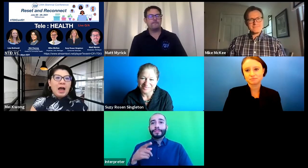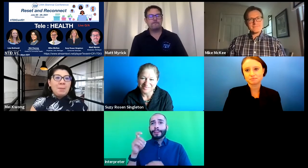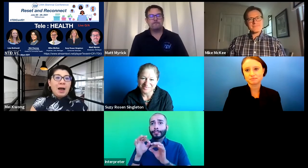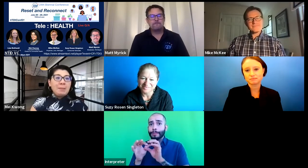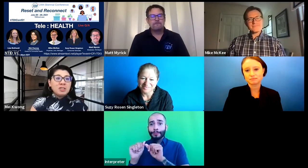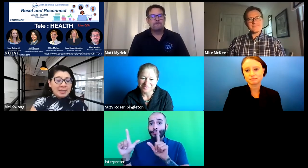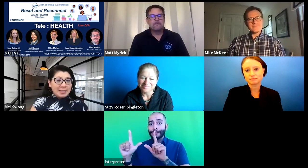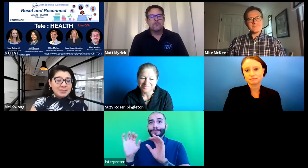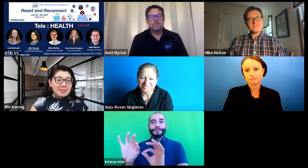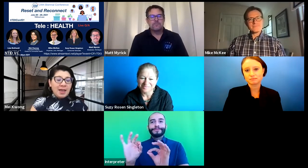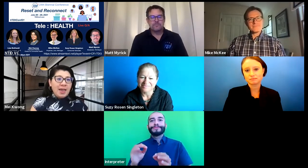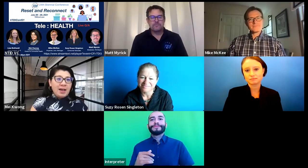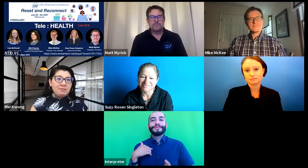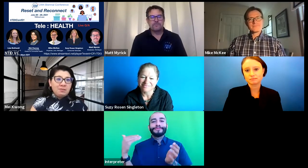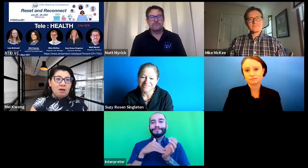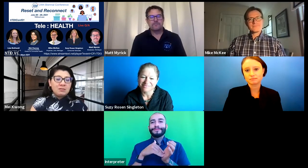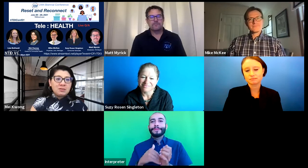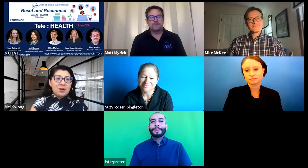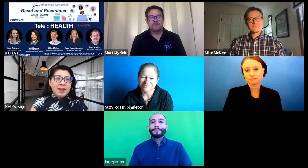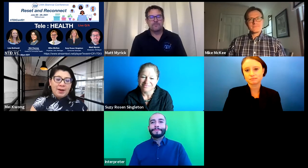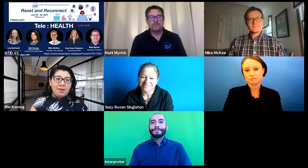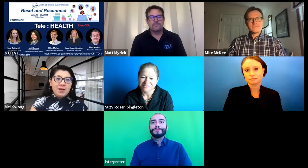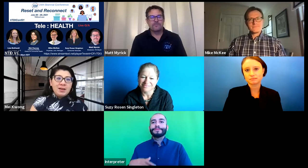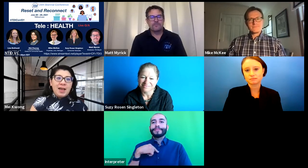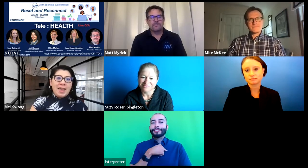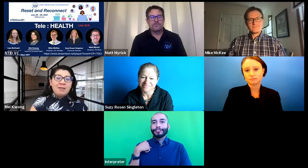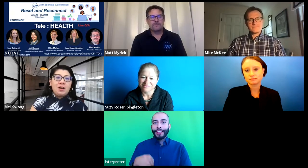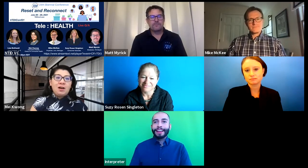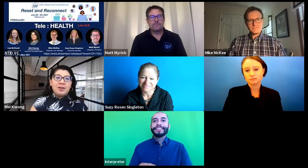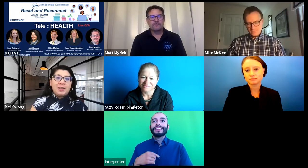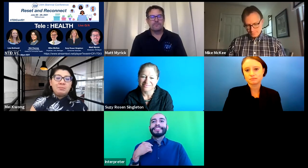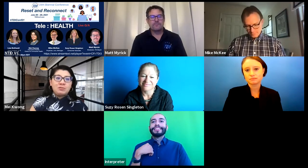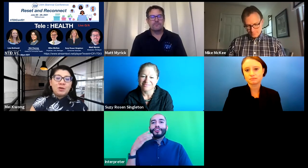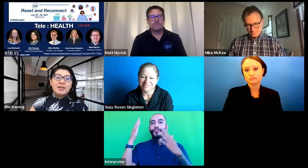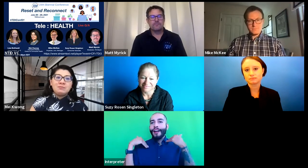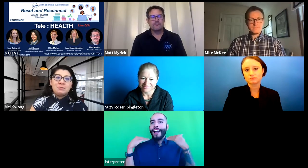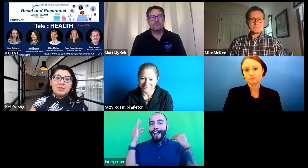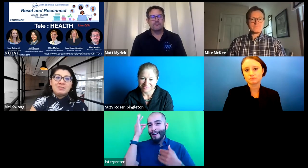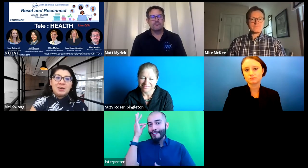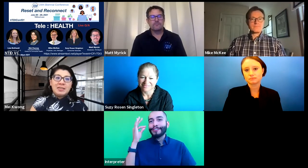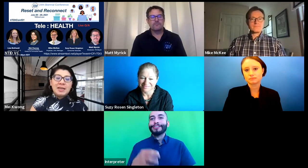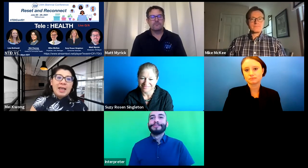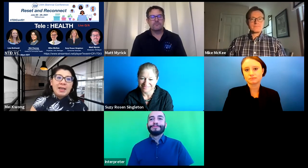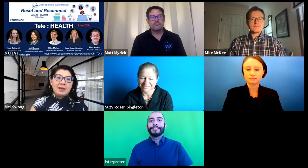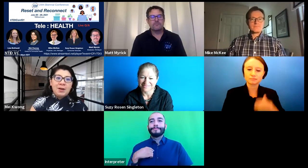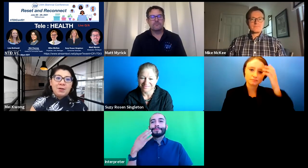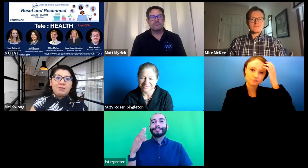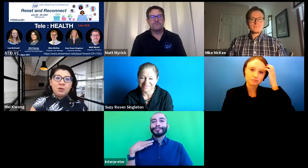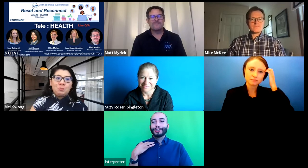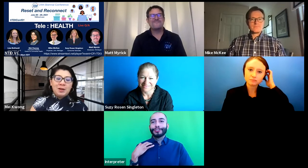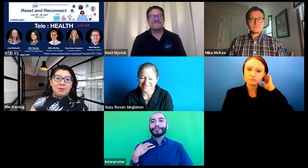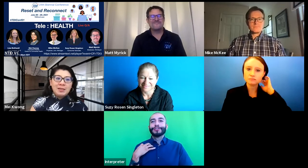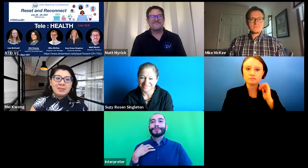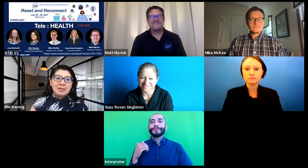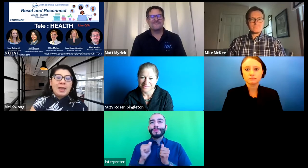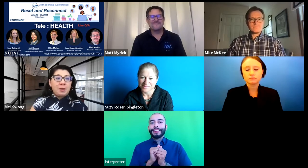And I'm Chinese. I have long dark hair. I have on a blue dress with leaves on it and a pair of